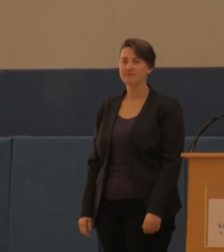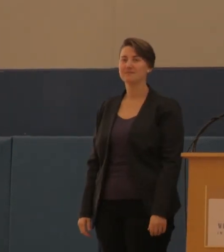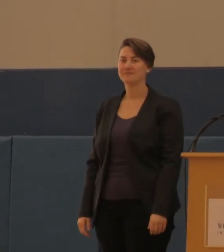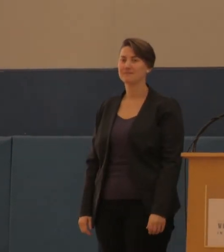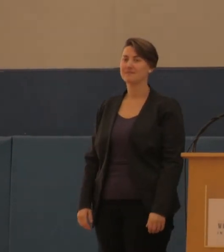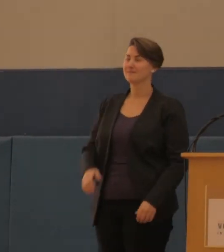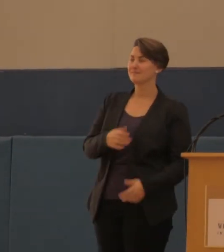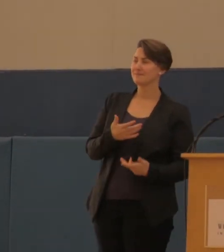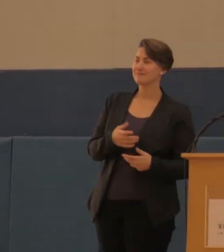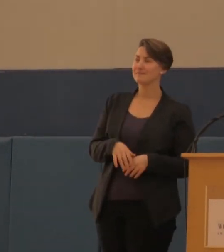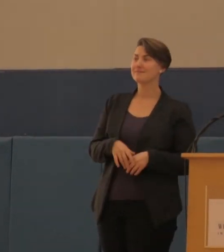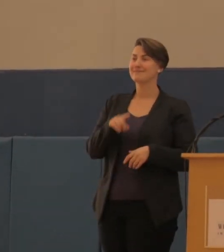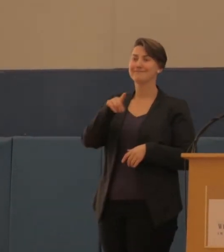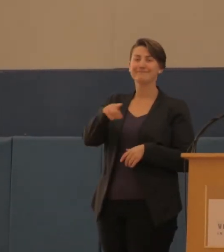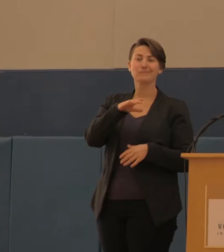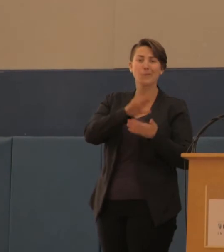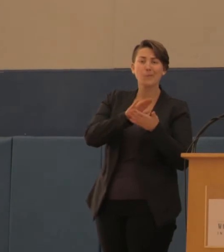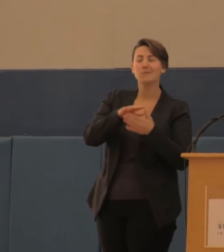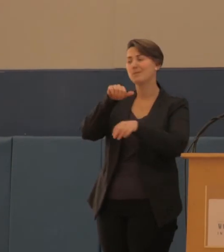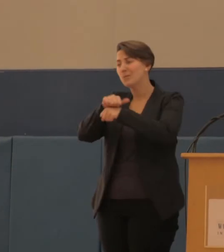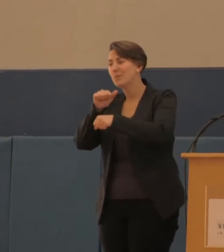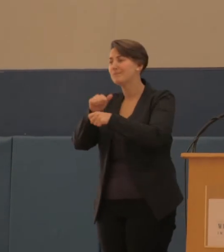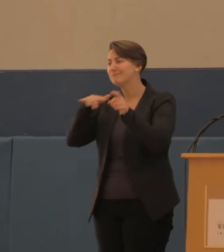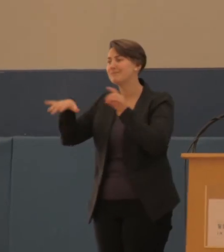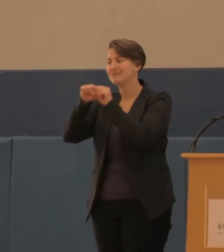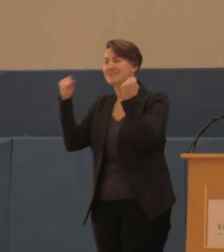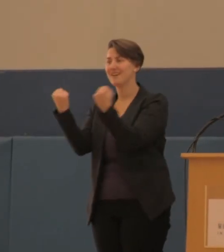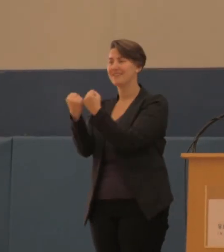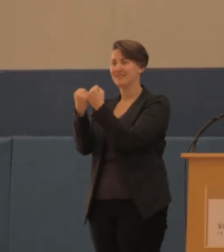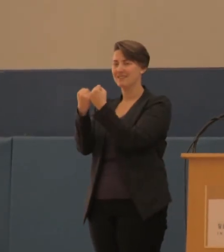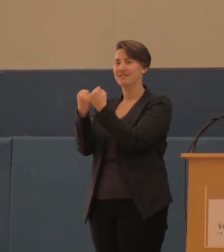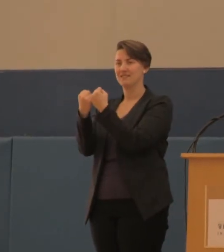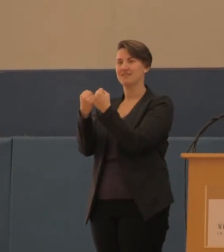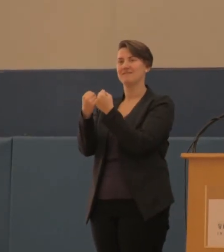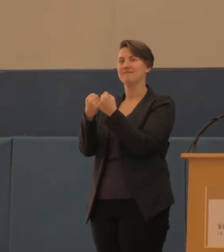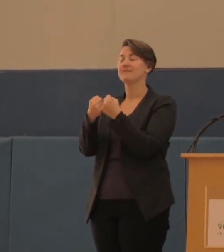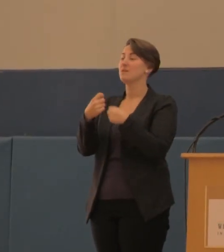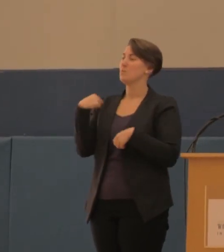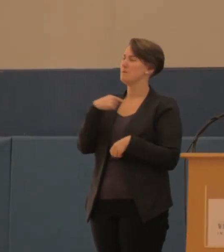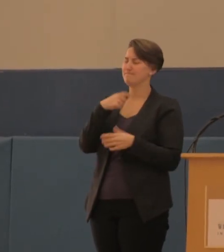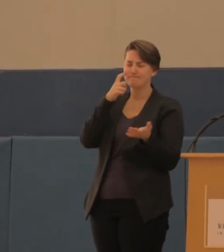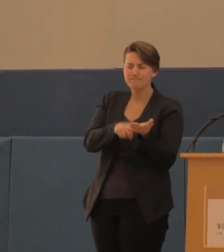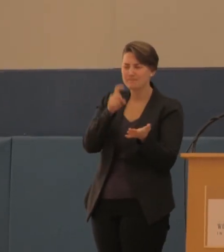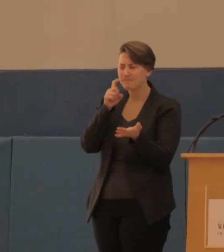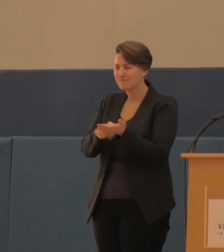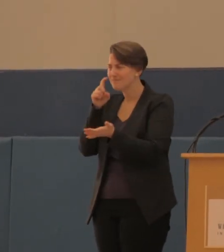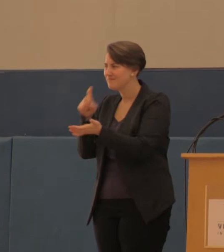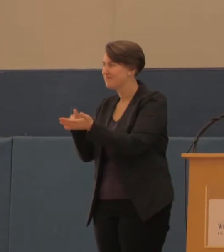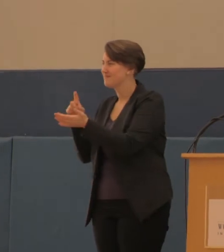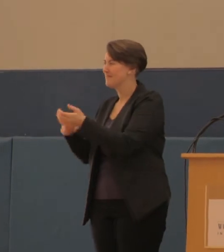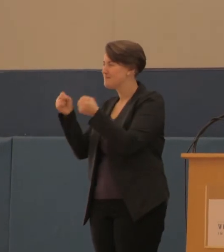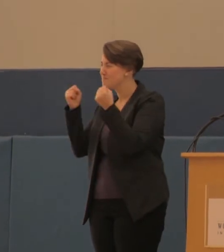Congress, at work, at school, at home, and in society. We saw and continue to see a